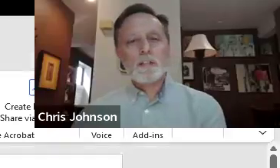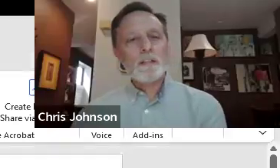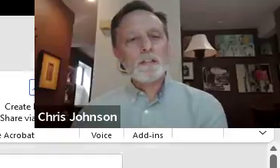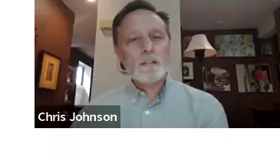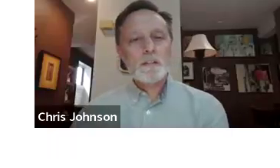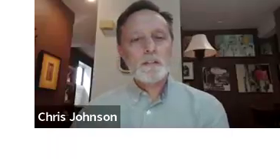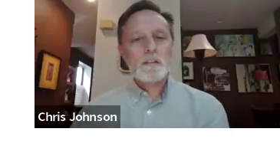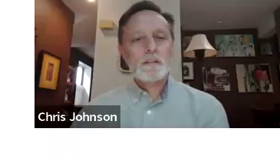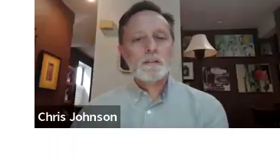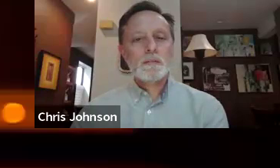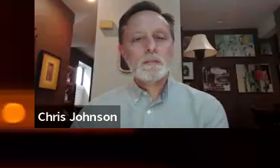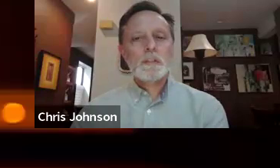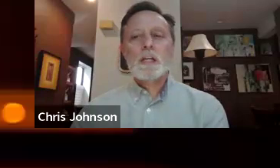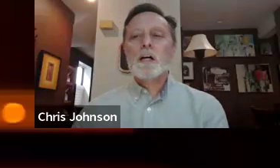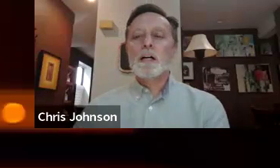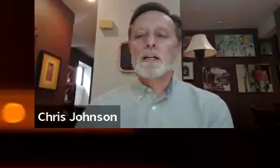Thanks, Odell.